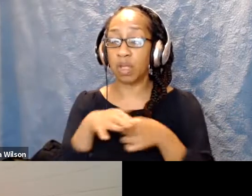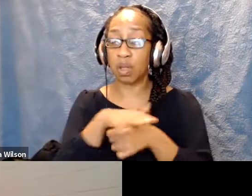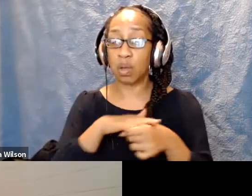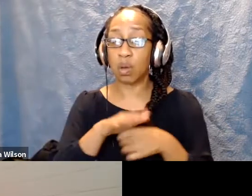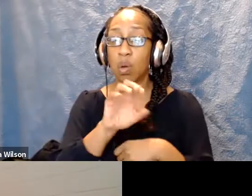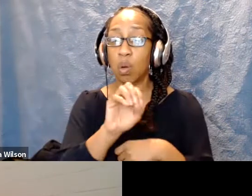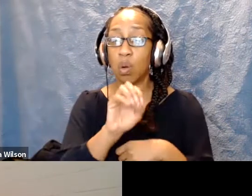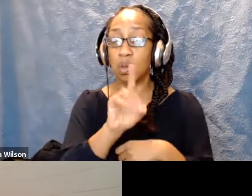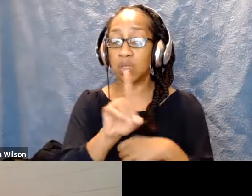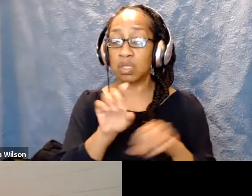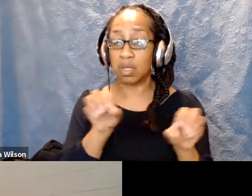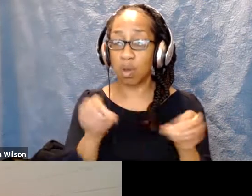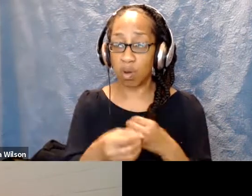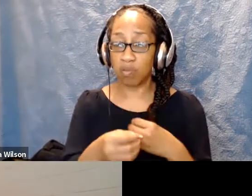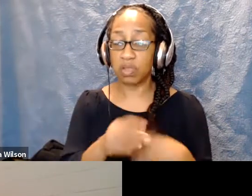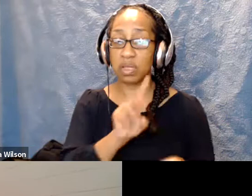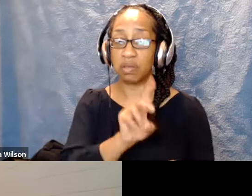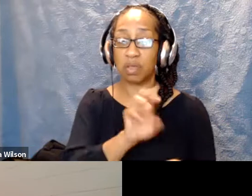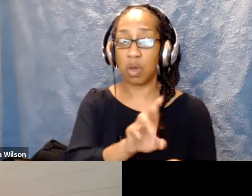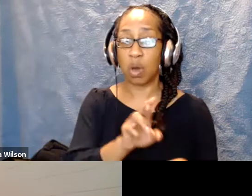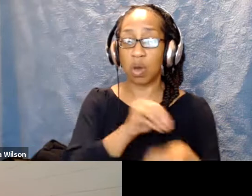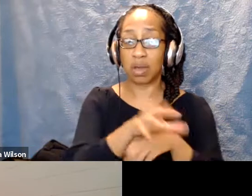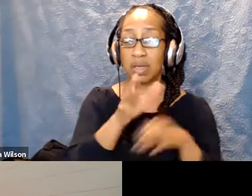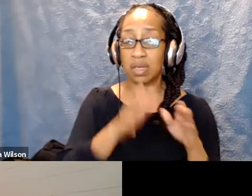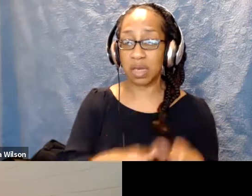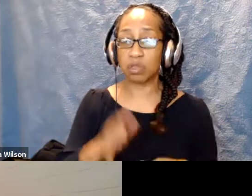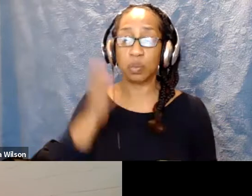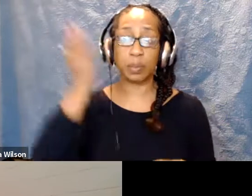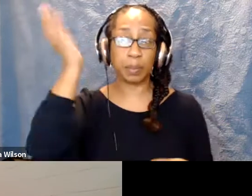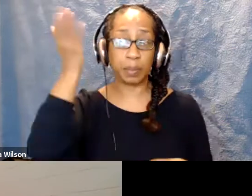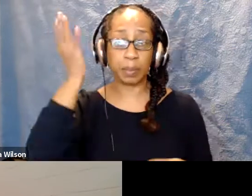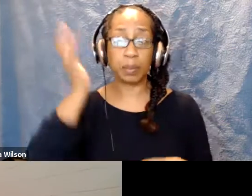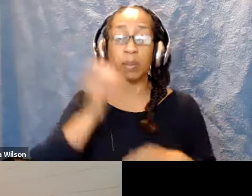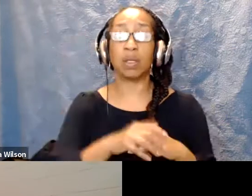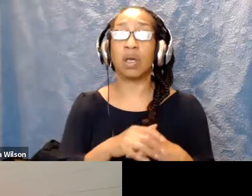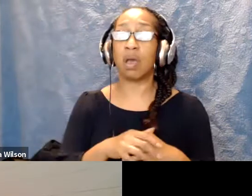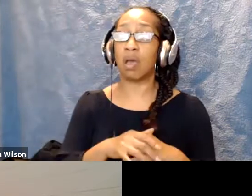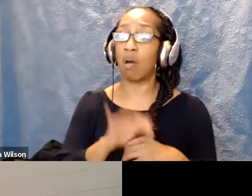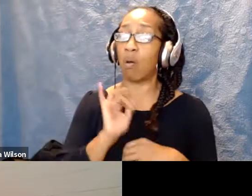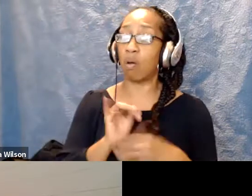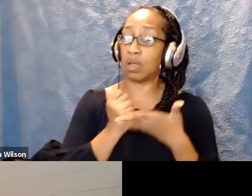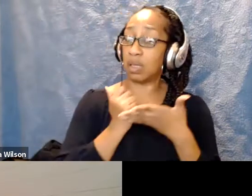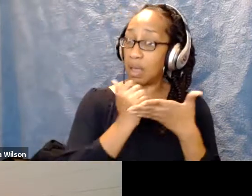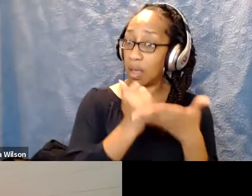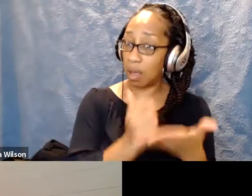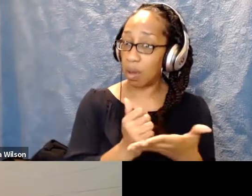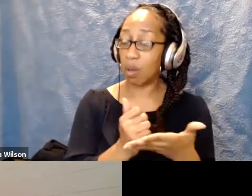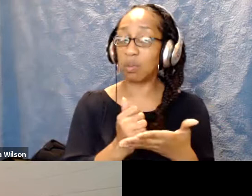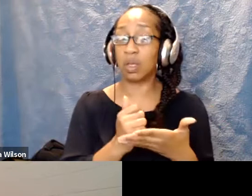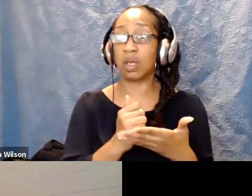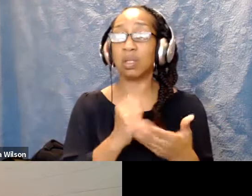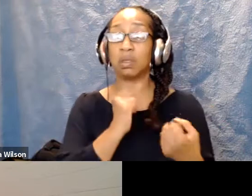office and the Voc Rehab counselors. And I think that helped tremendously in getting their support